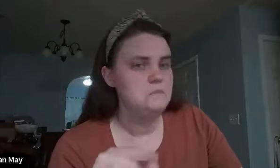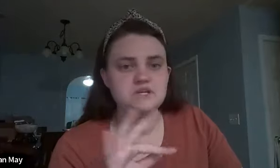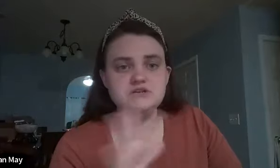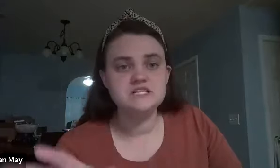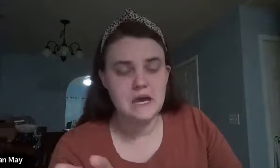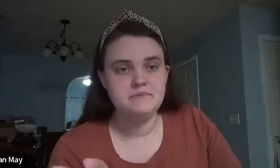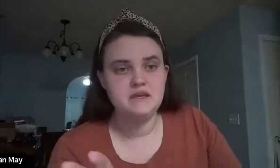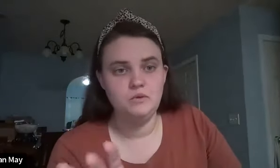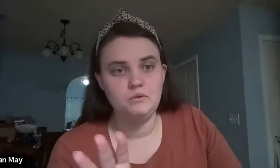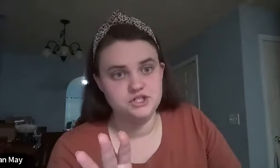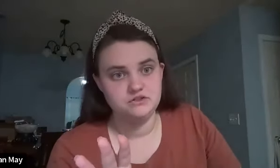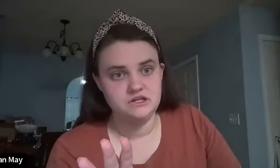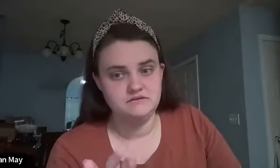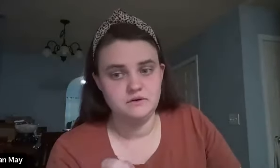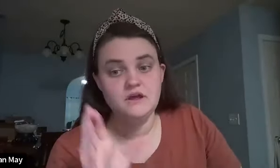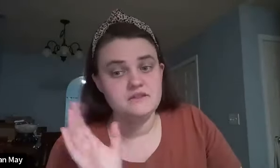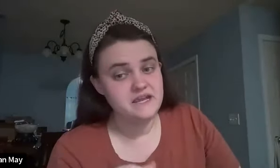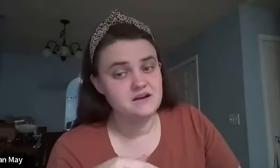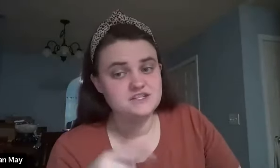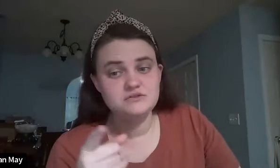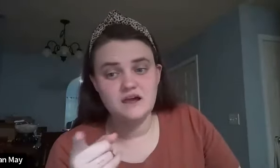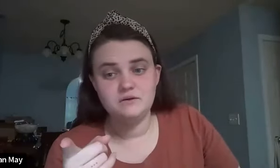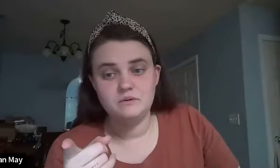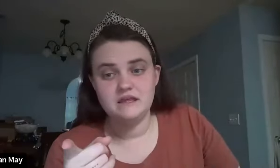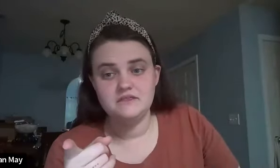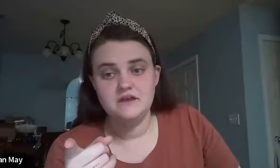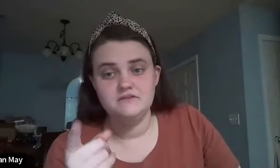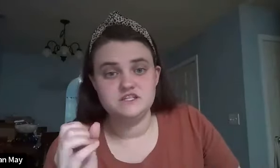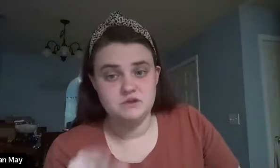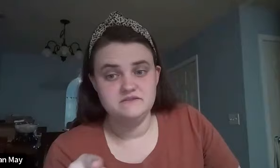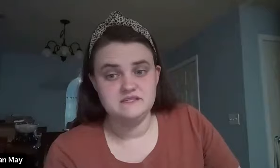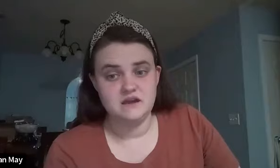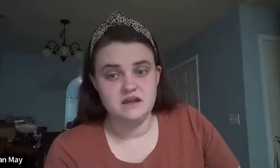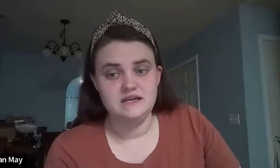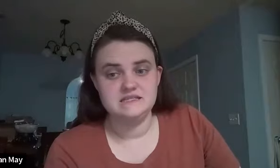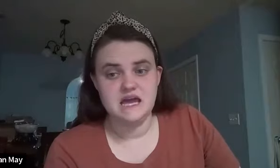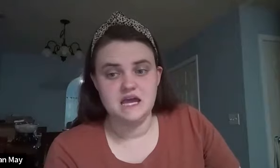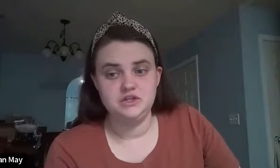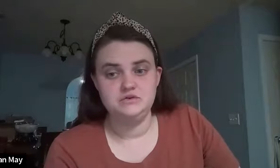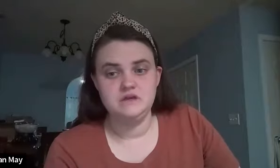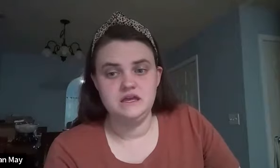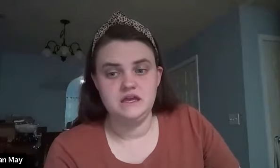But you can type in what words you're looking for. The thing I also like with the Spread the Sign is that you